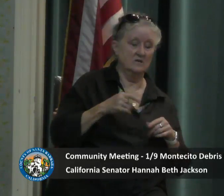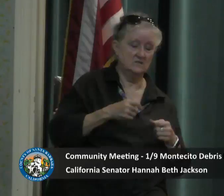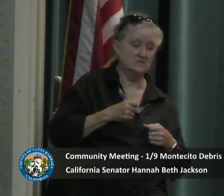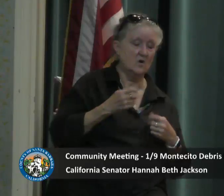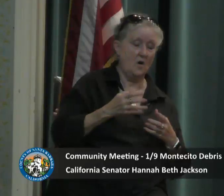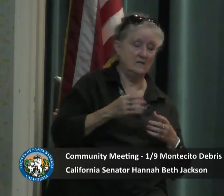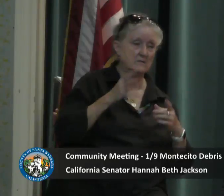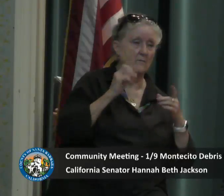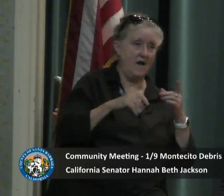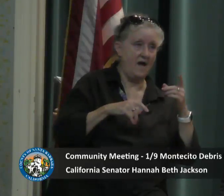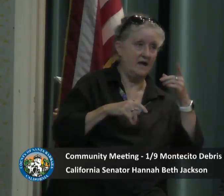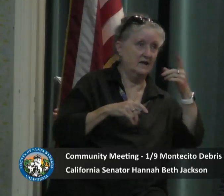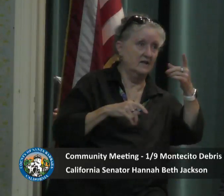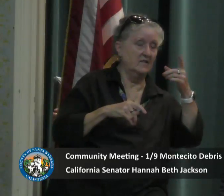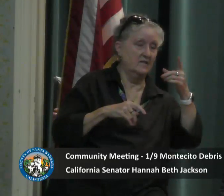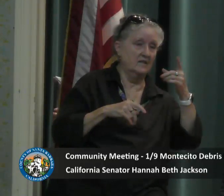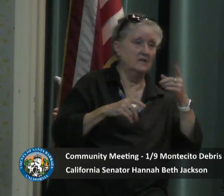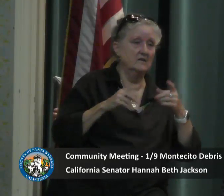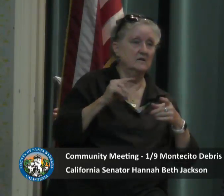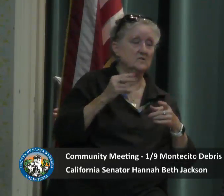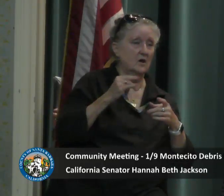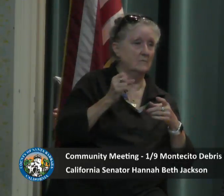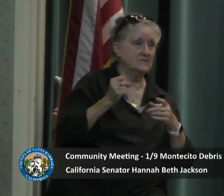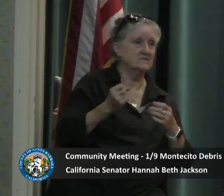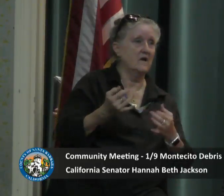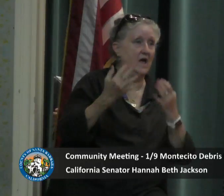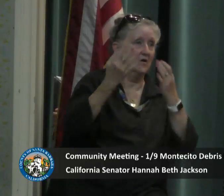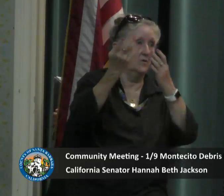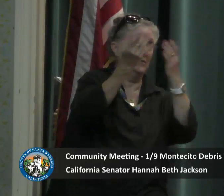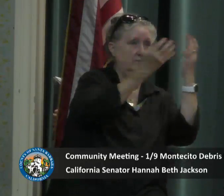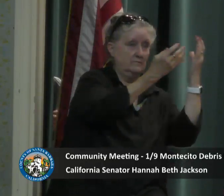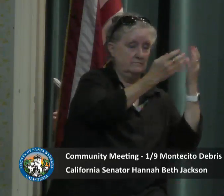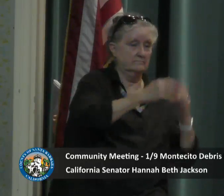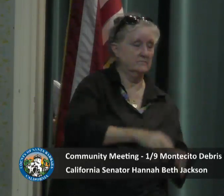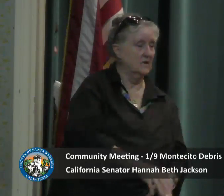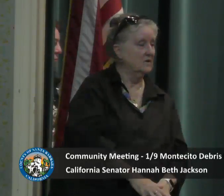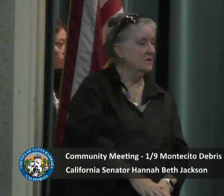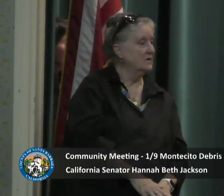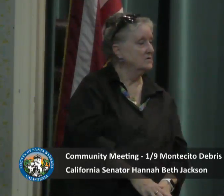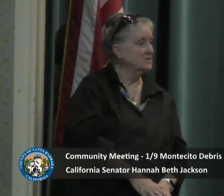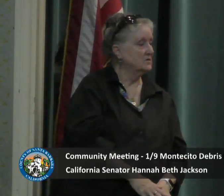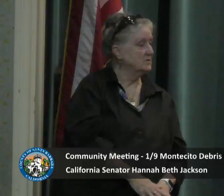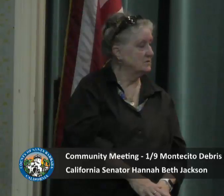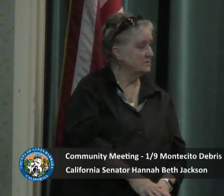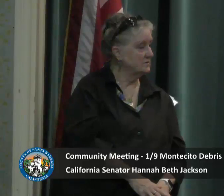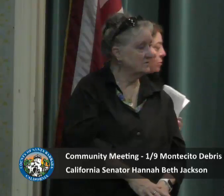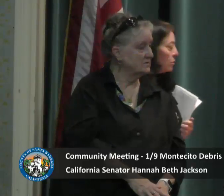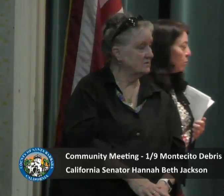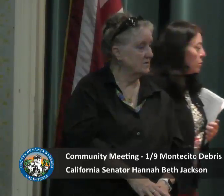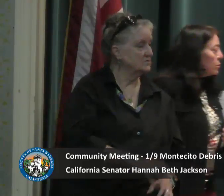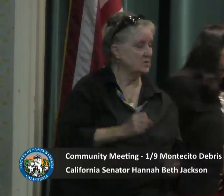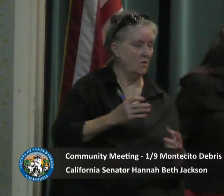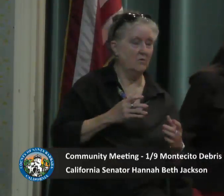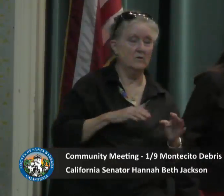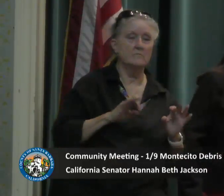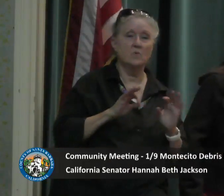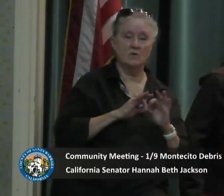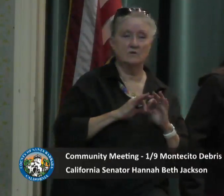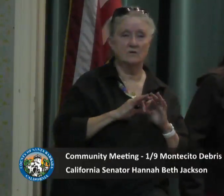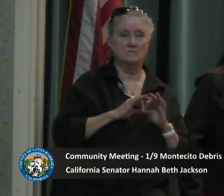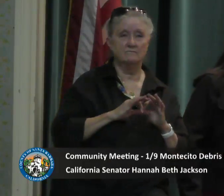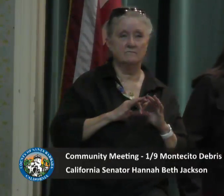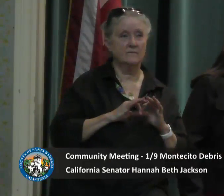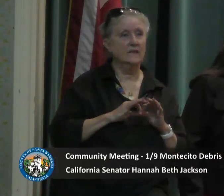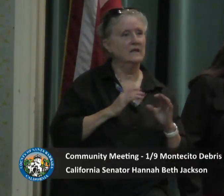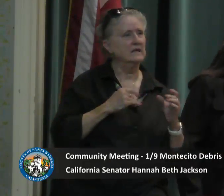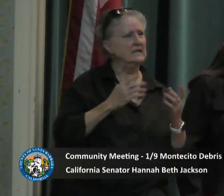or by this event, by the fire. So it's important that you assert that.